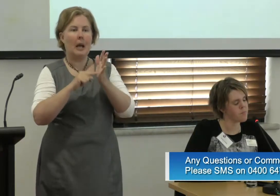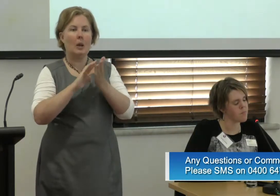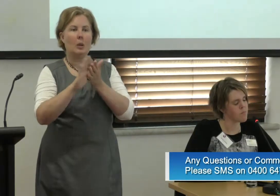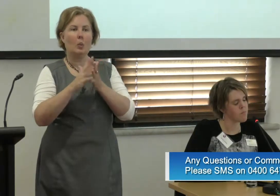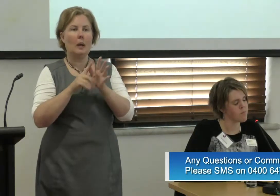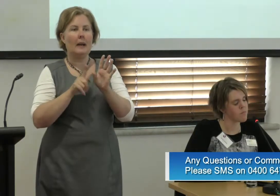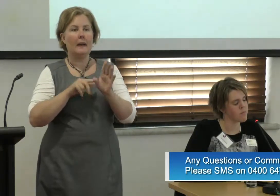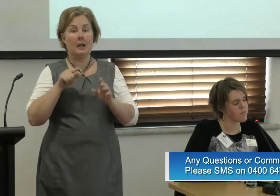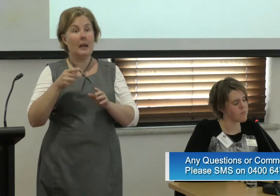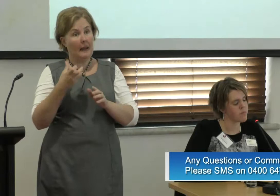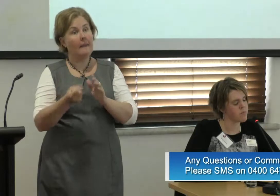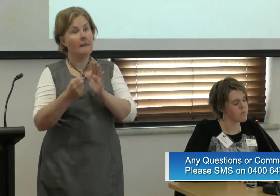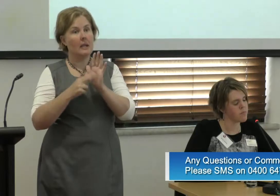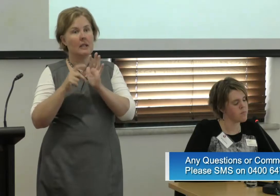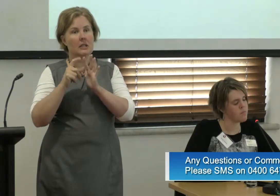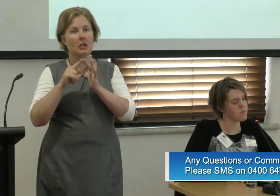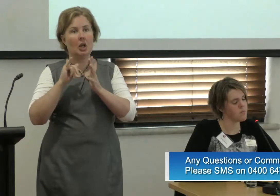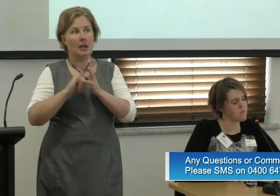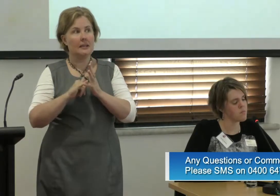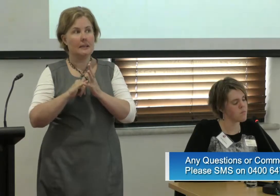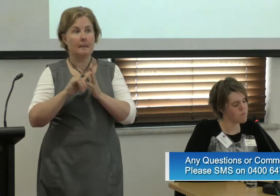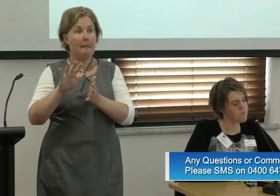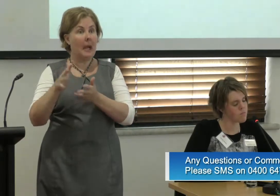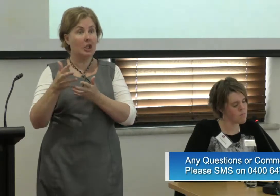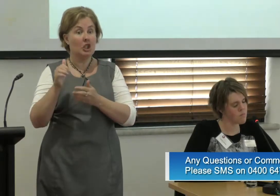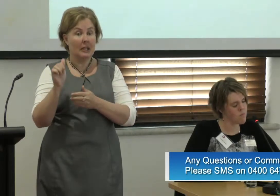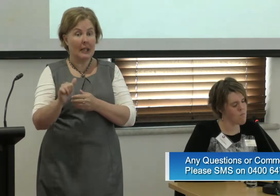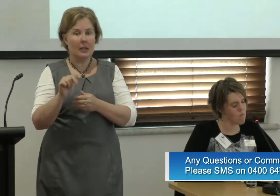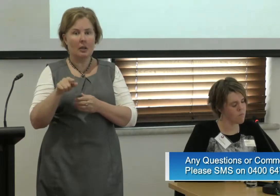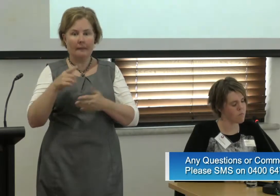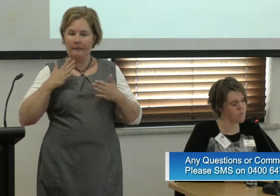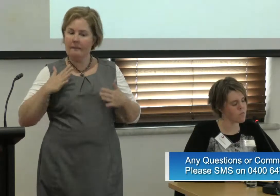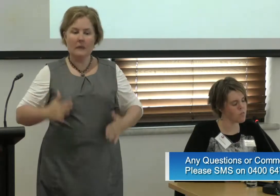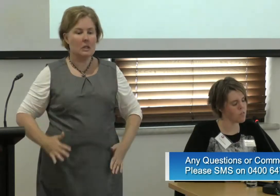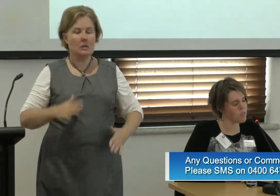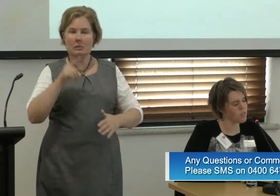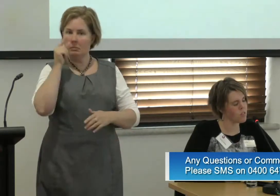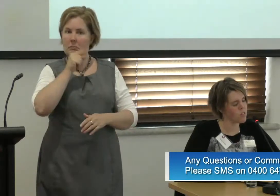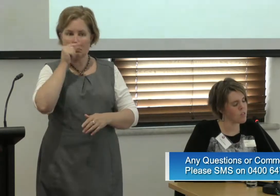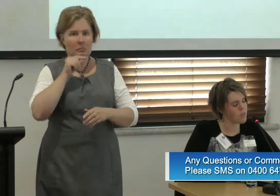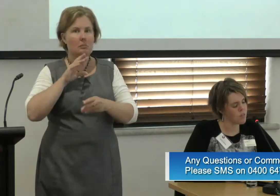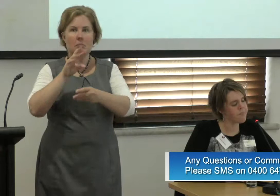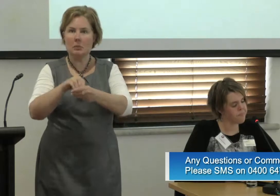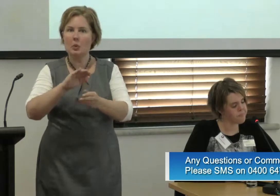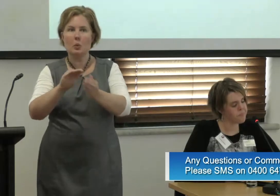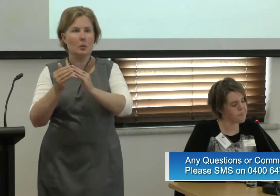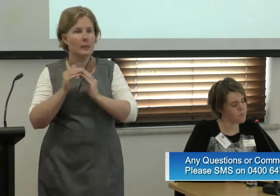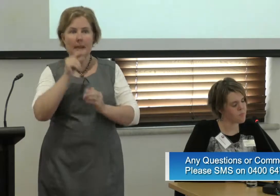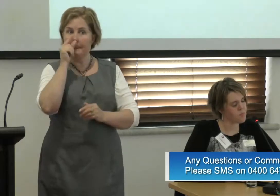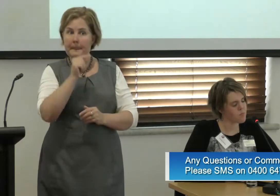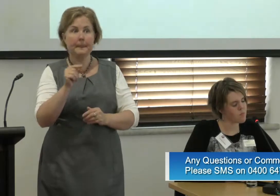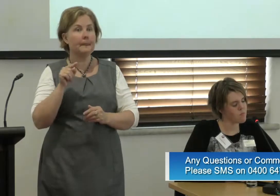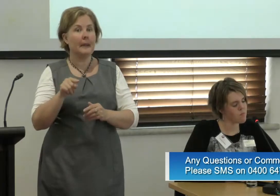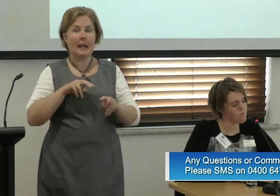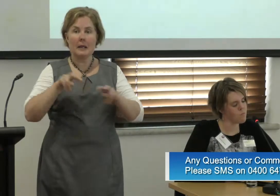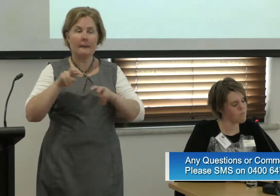So she's still physically very capable. She still wishes to contribute to the community and